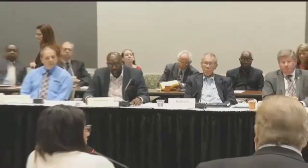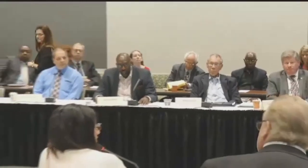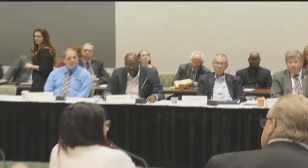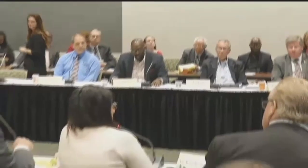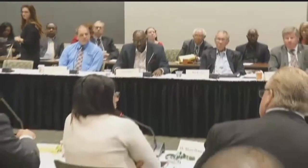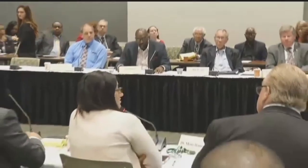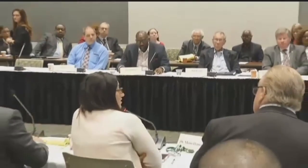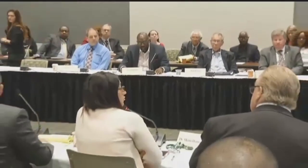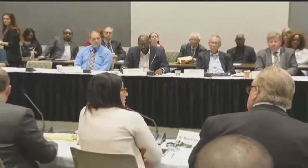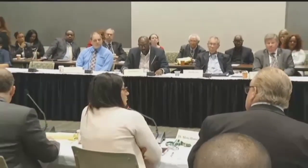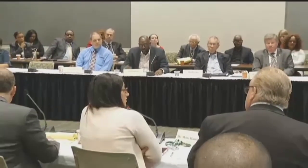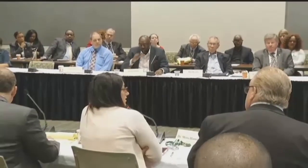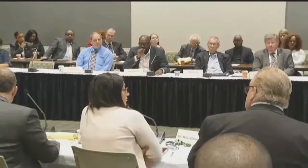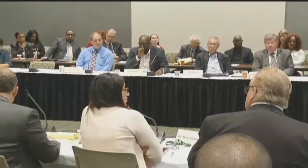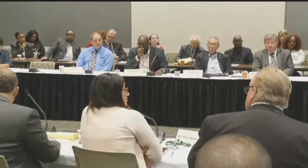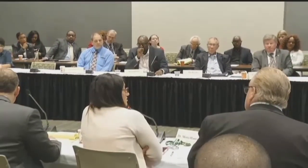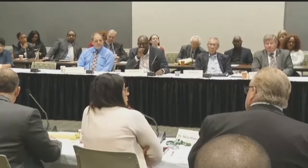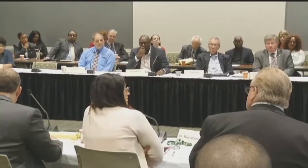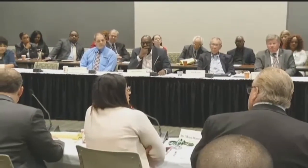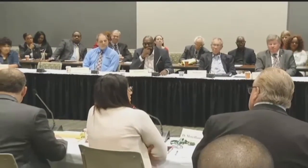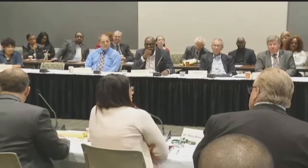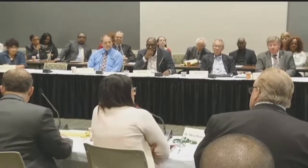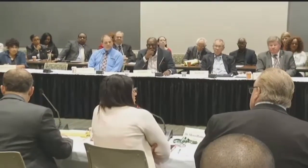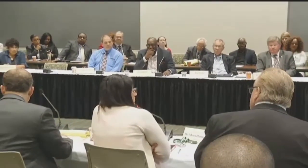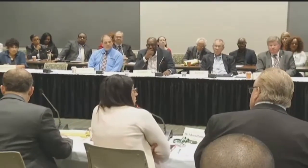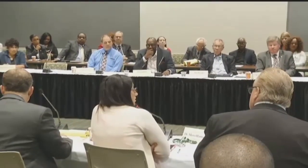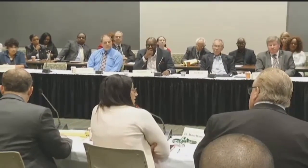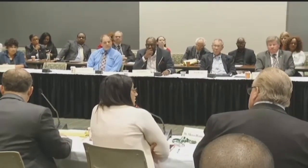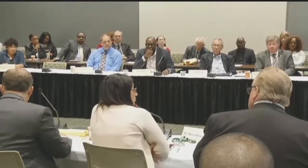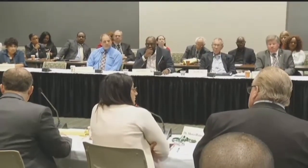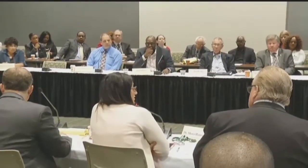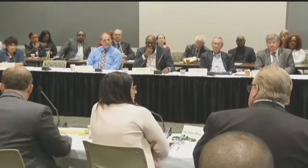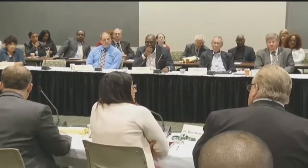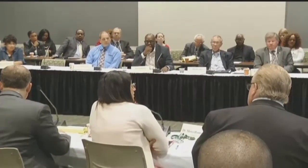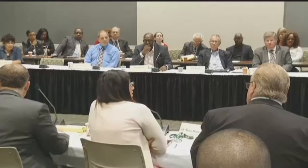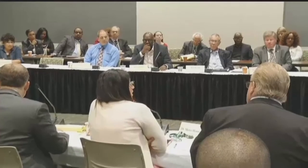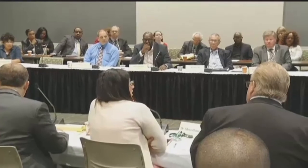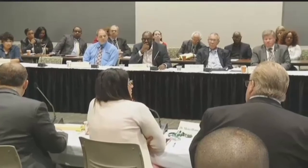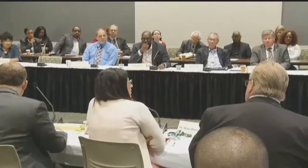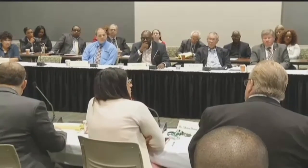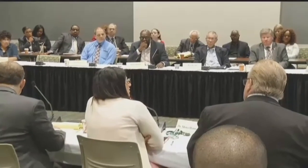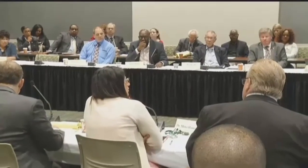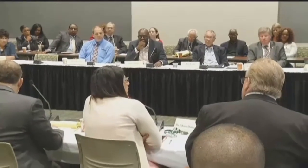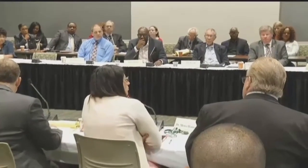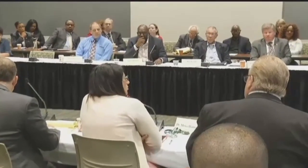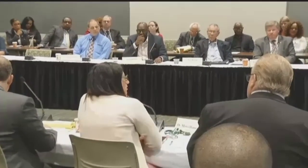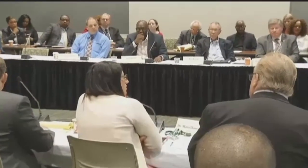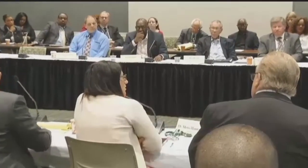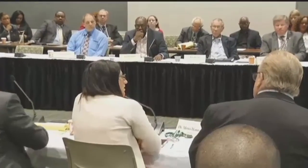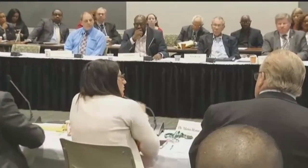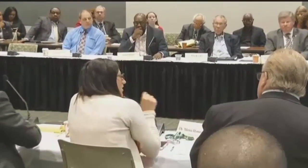I think I breathed a sigh of relief when I heard this decision, especially from the public health perspective. The